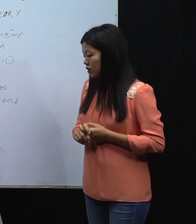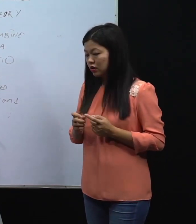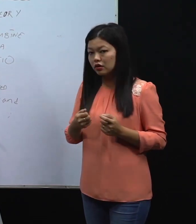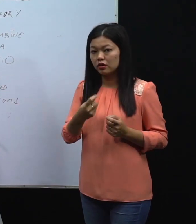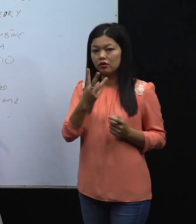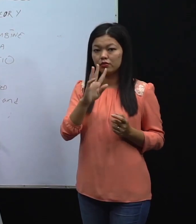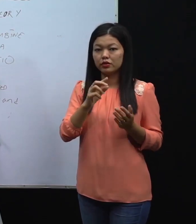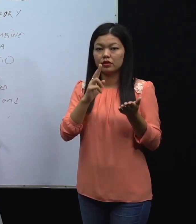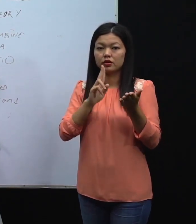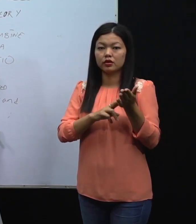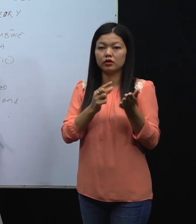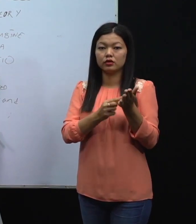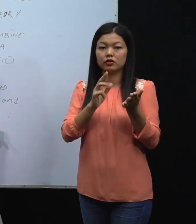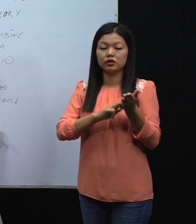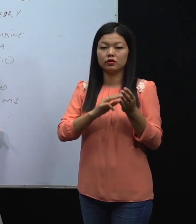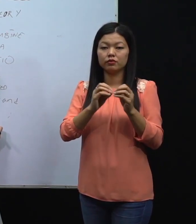number